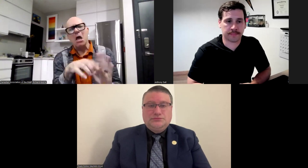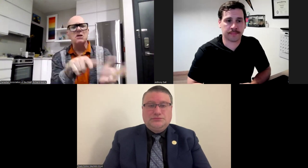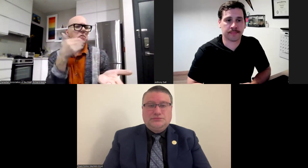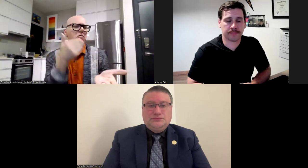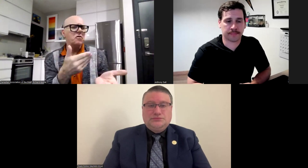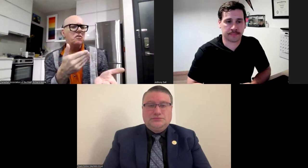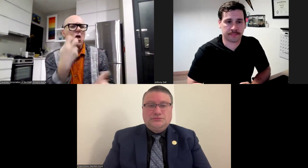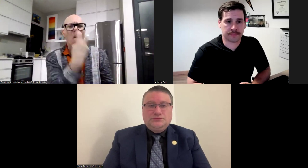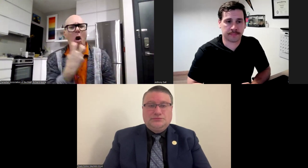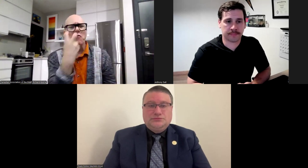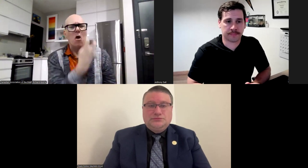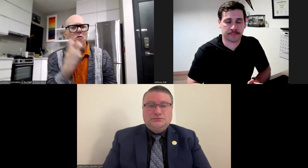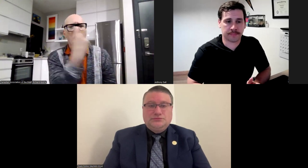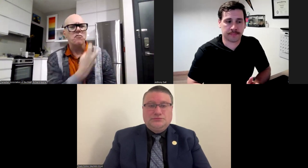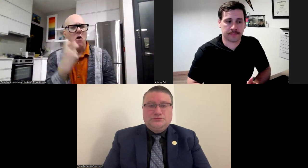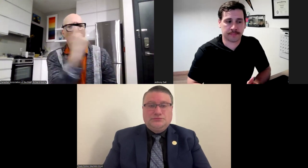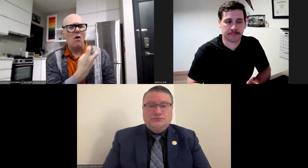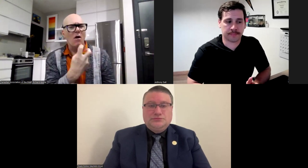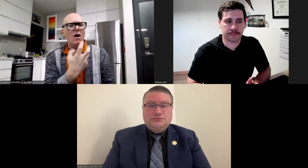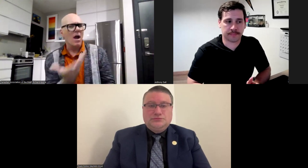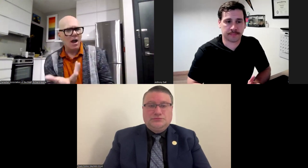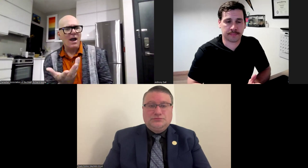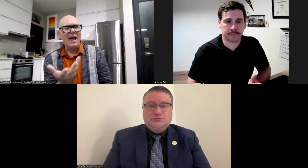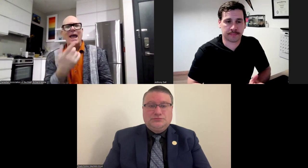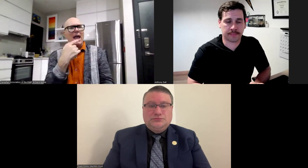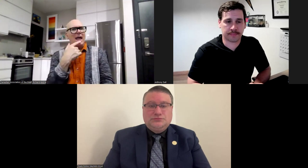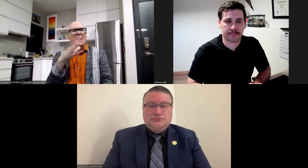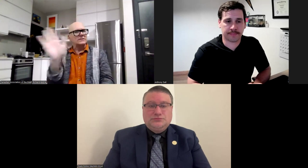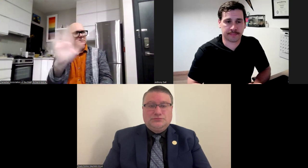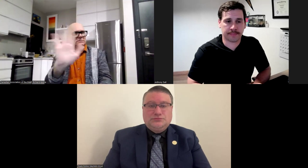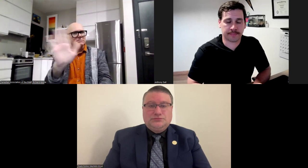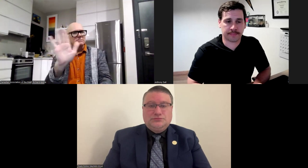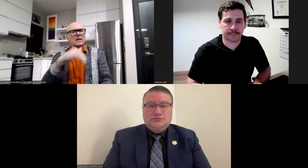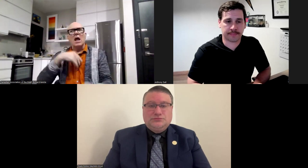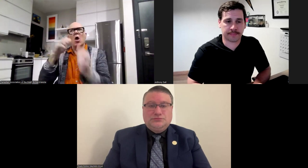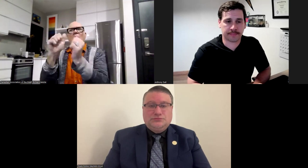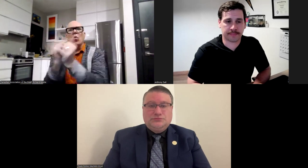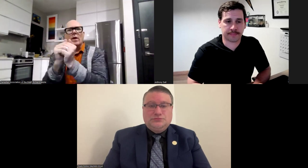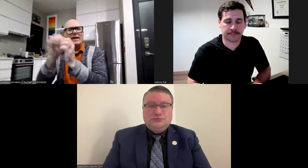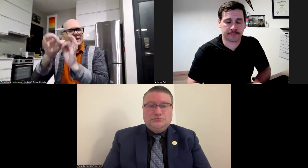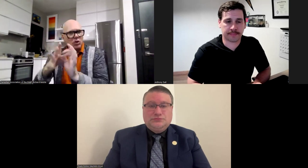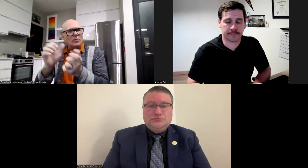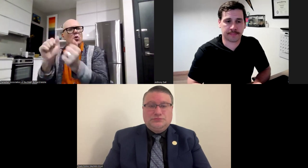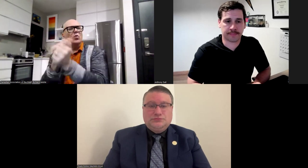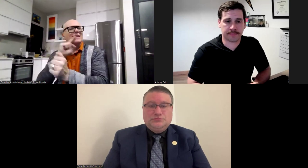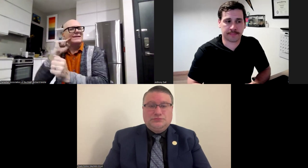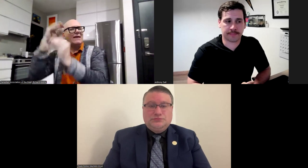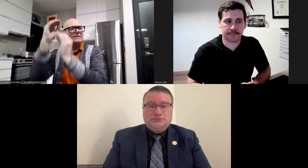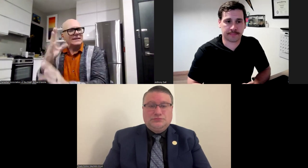is already passing. They're getting a C plus. They're able to read lips. They don't need visual access. But